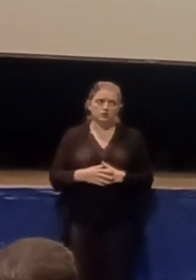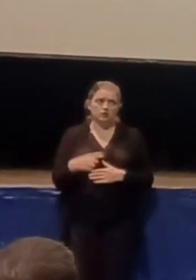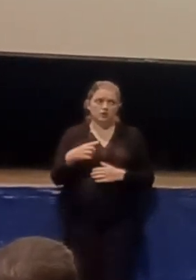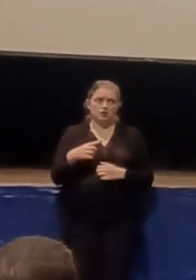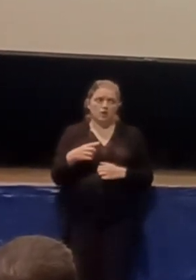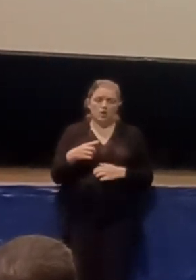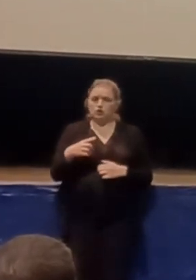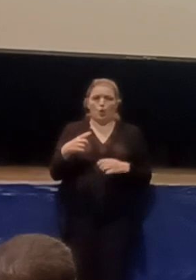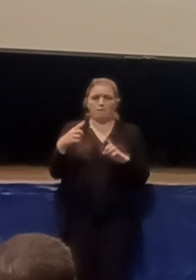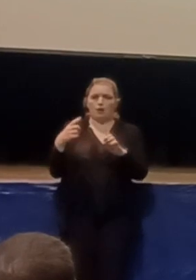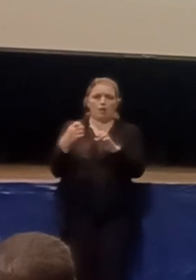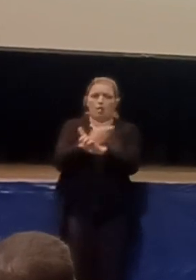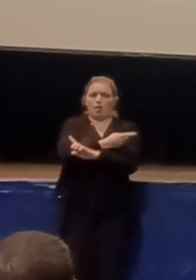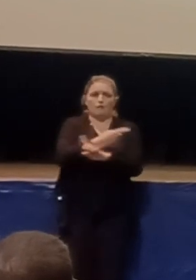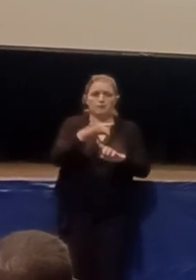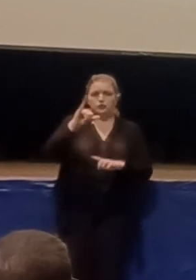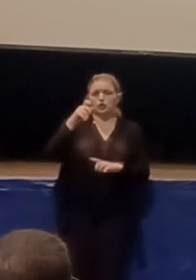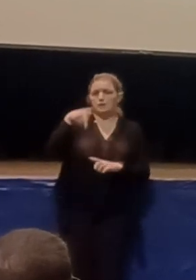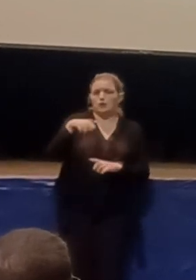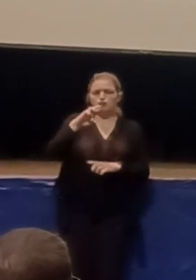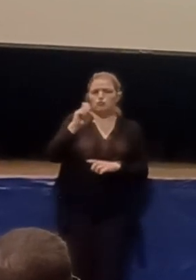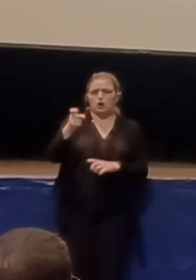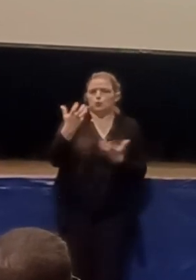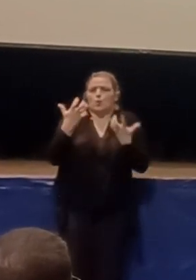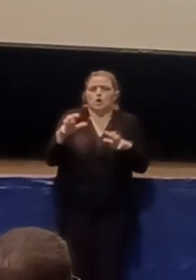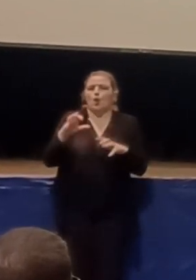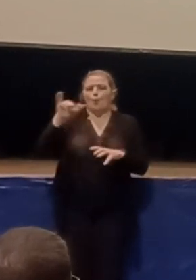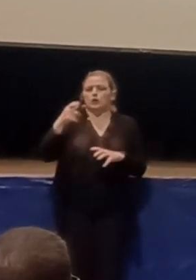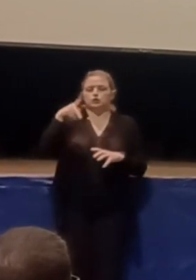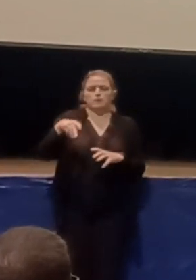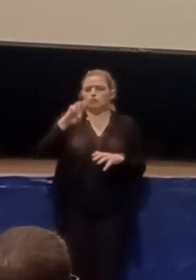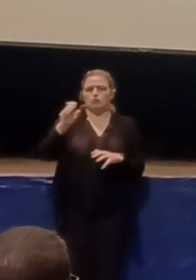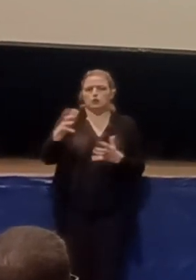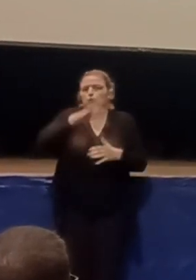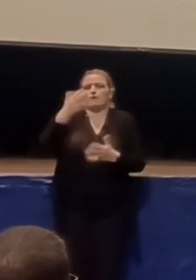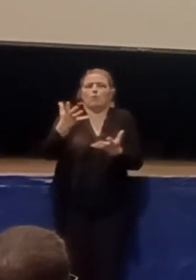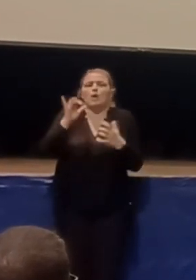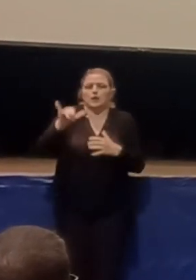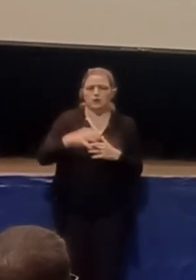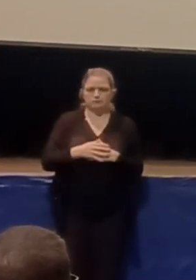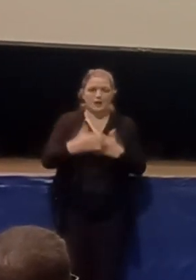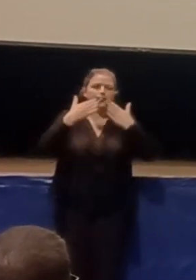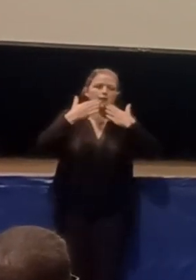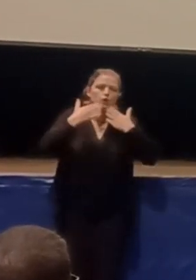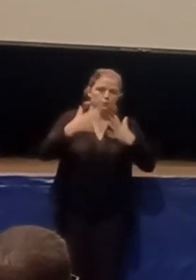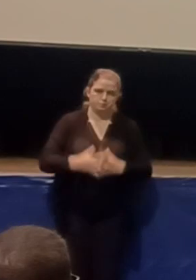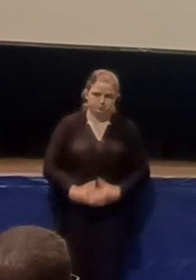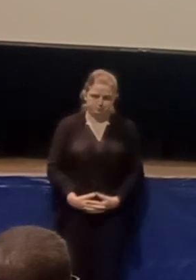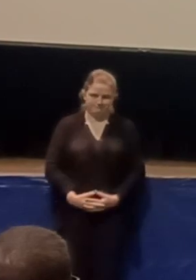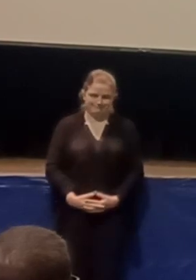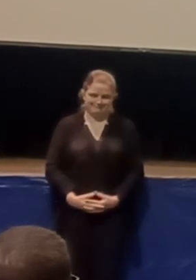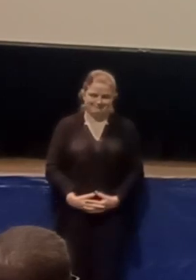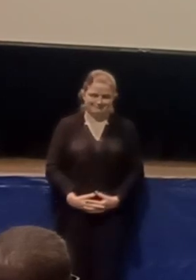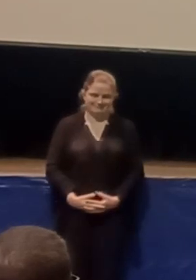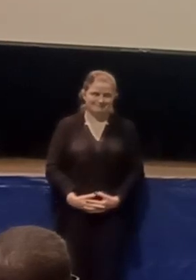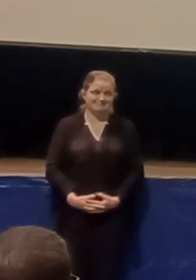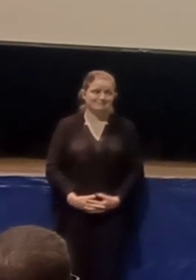astray by the JP Rocks. That's not what we wanted and never have wanted. Okay? Thank you.